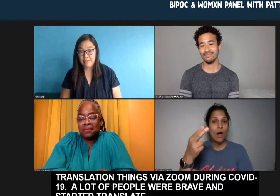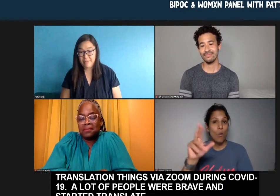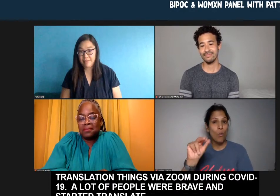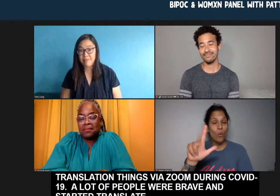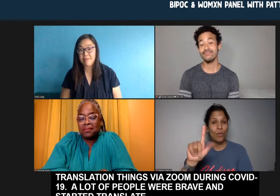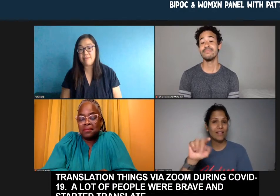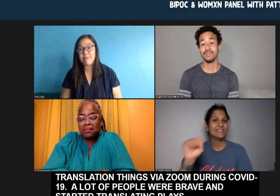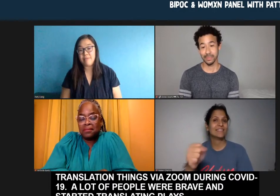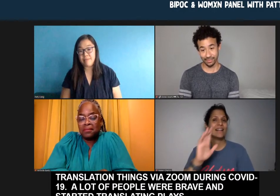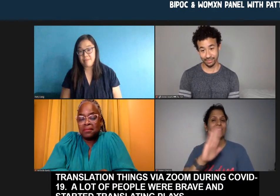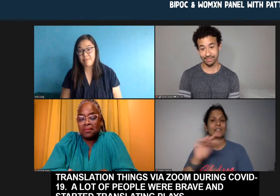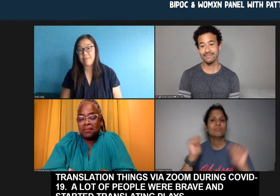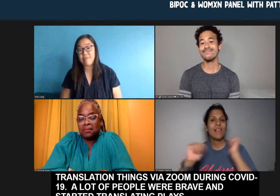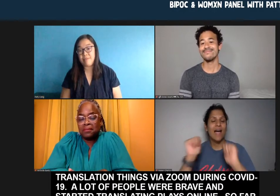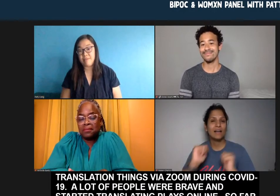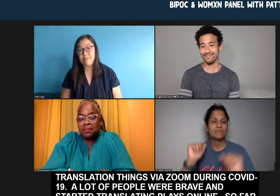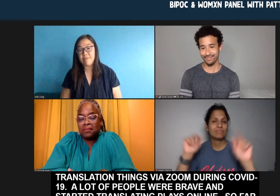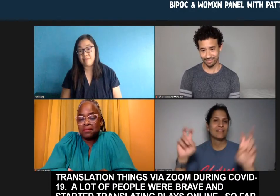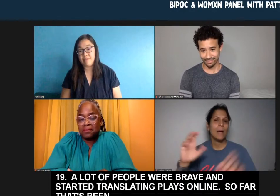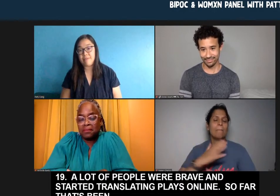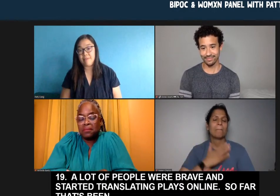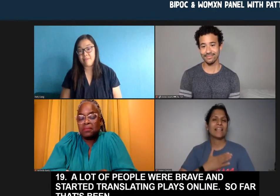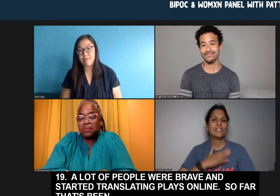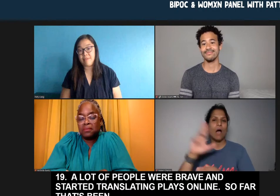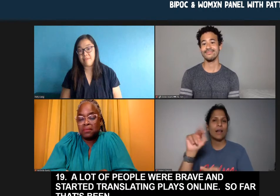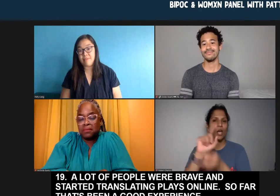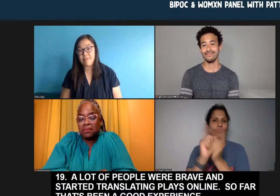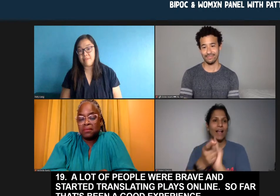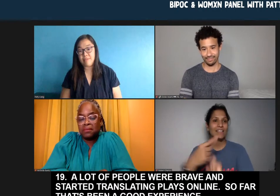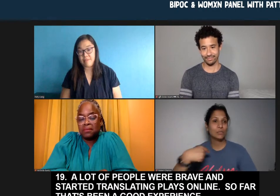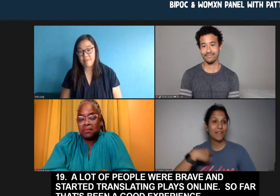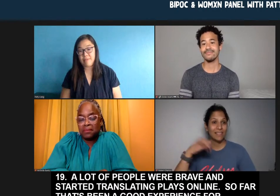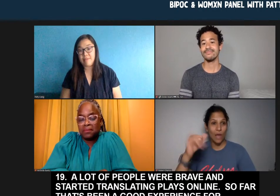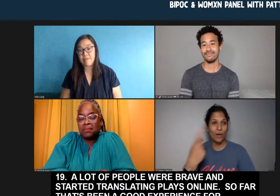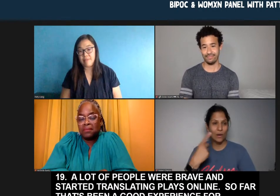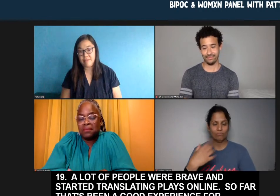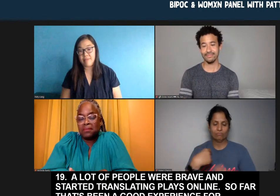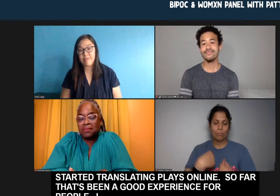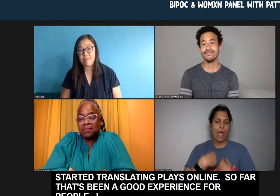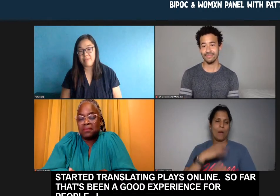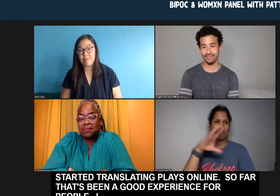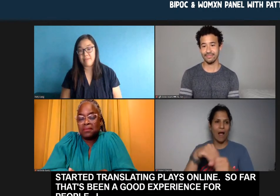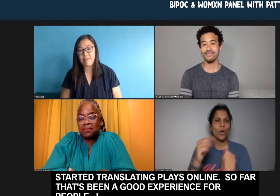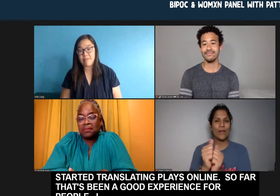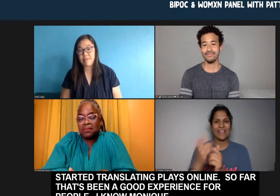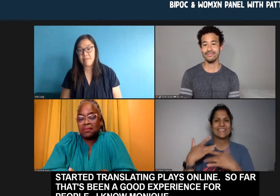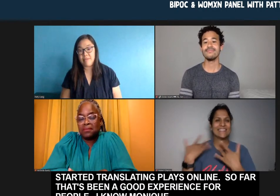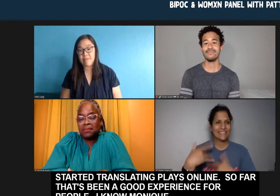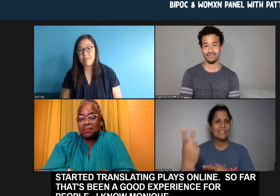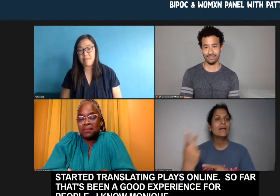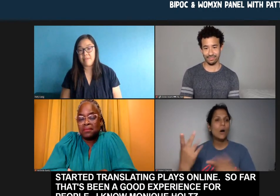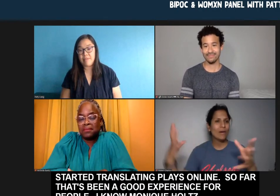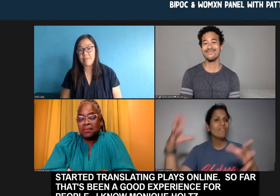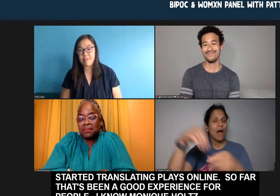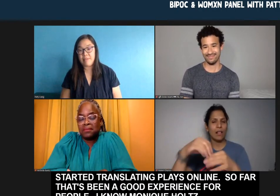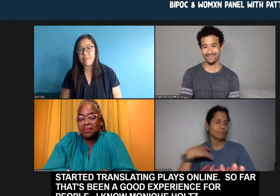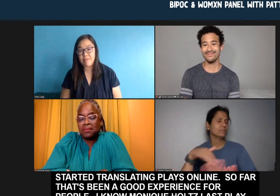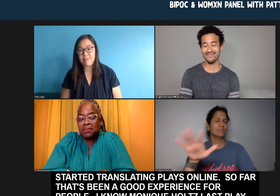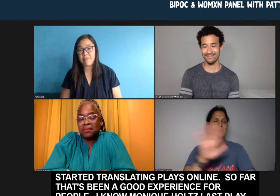people, but, and I know that Monique Holt's last play, Please Untranslate Me, that's what I was involved in